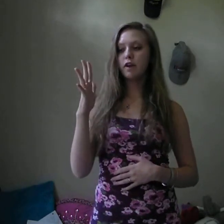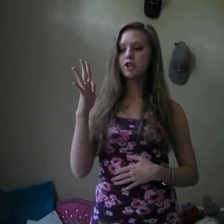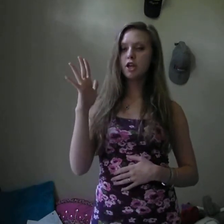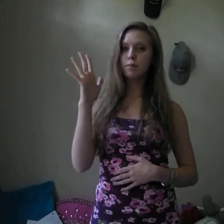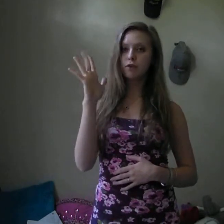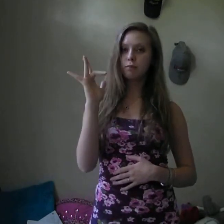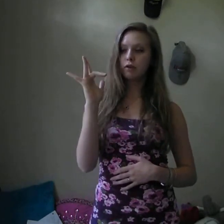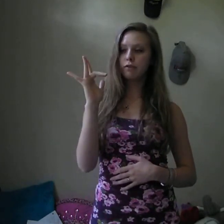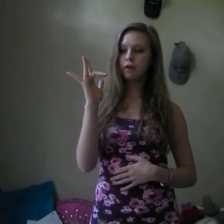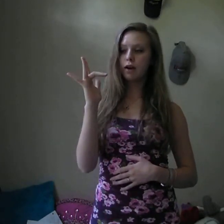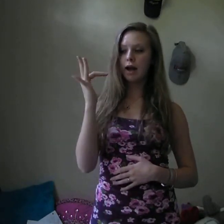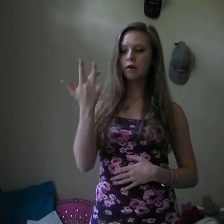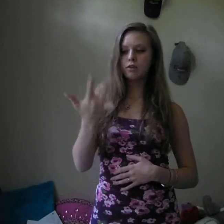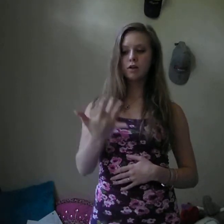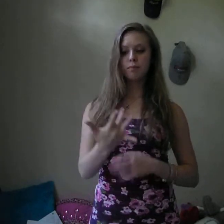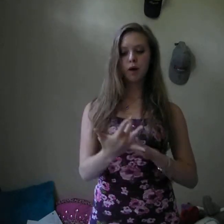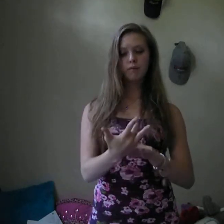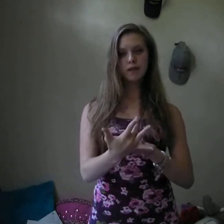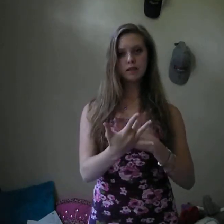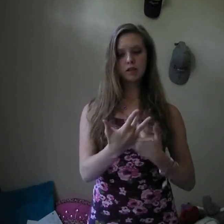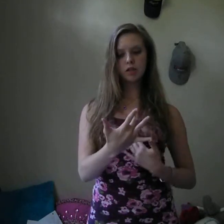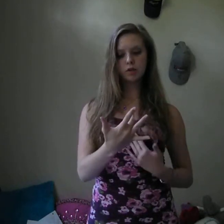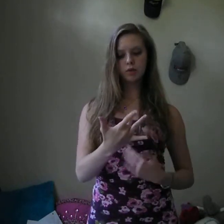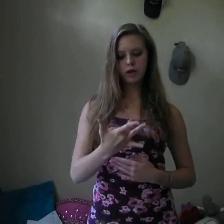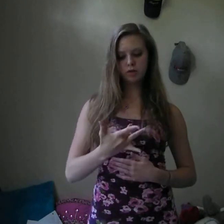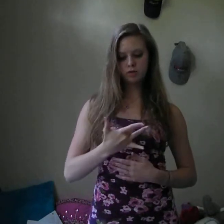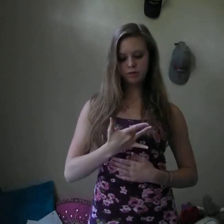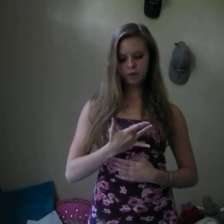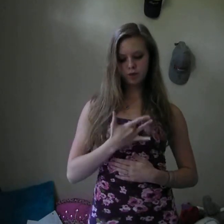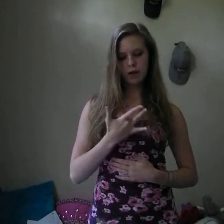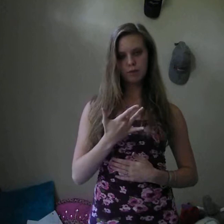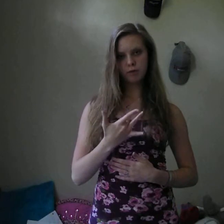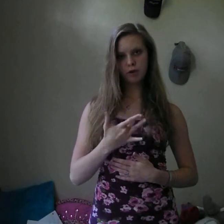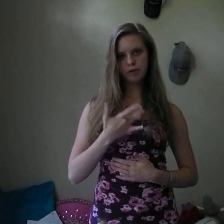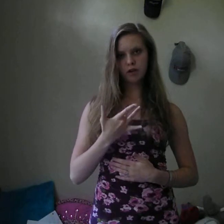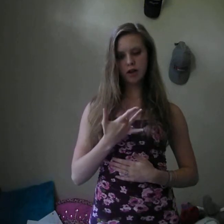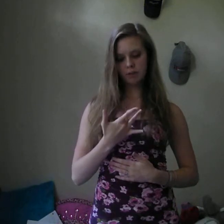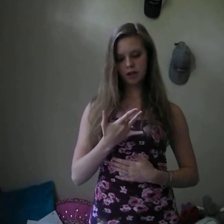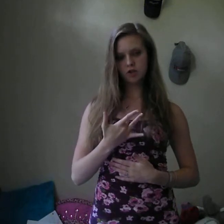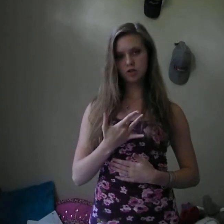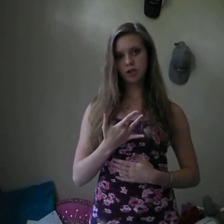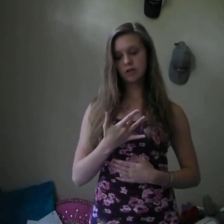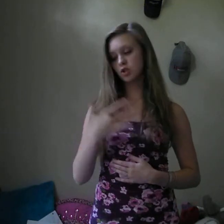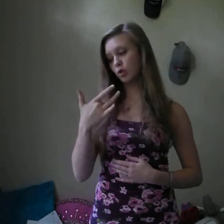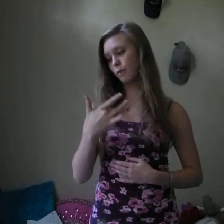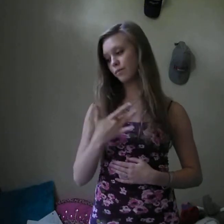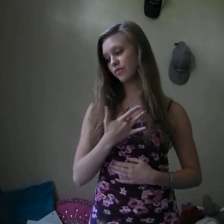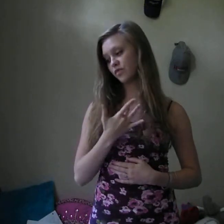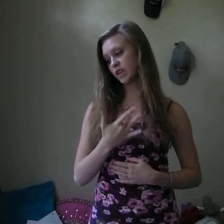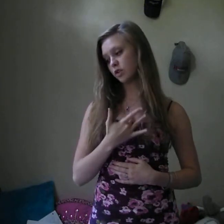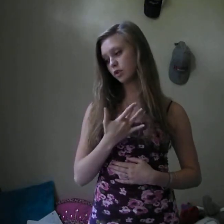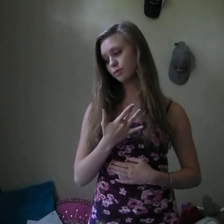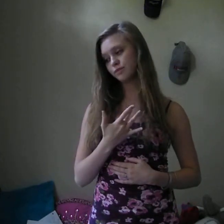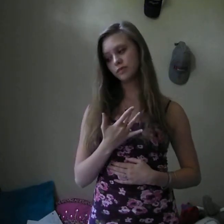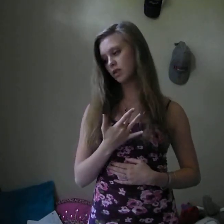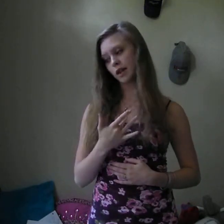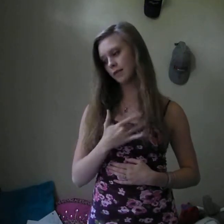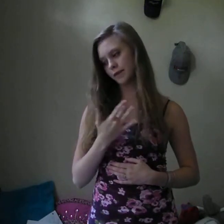5-hand shape with your middle finger out, palm facing you, and sort of scrape your middle finger up against your chest. So feel, not